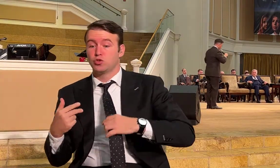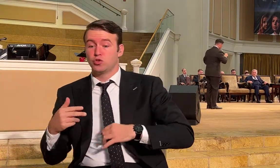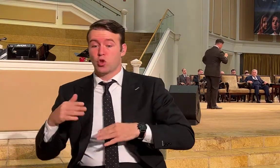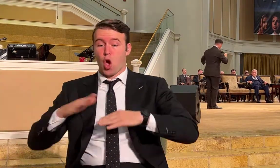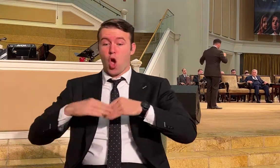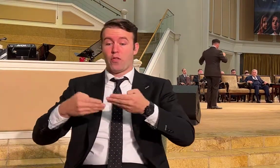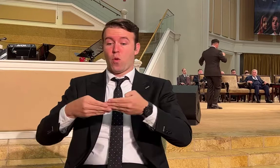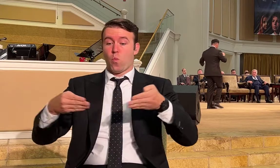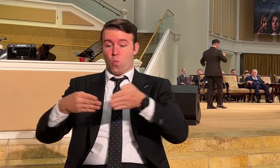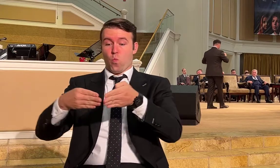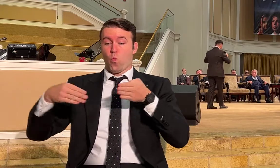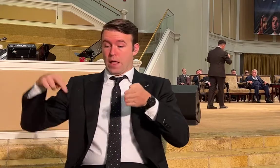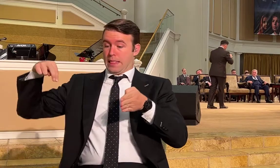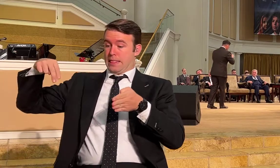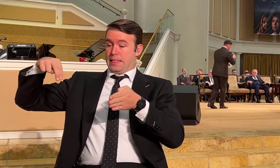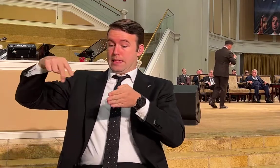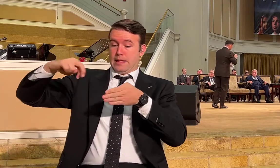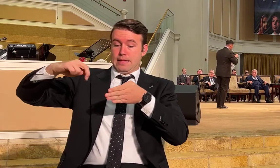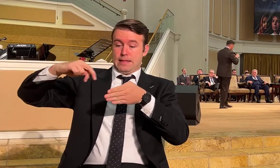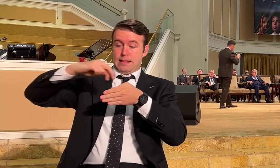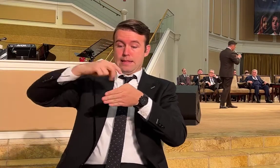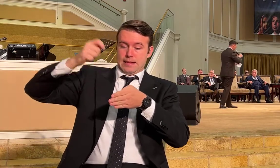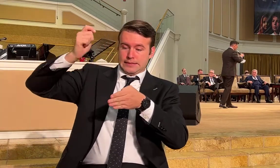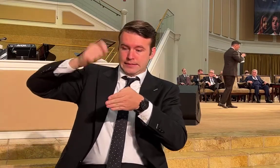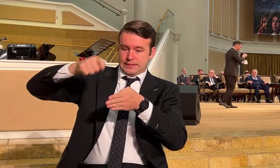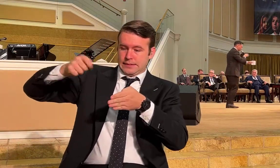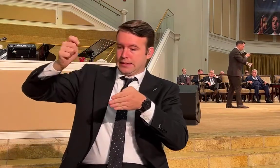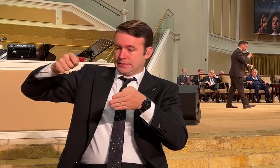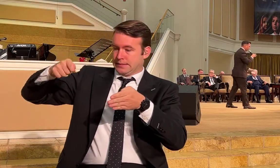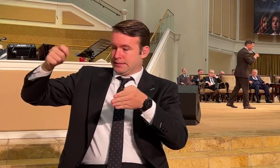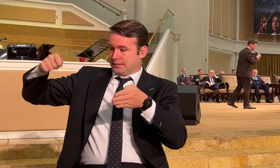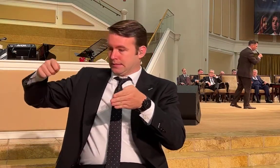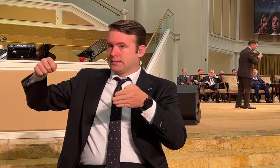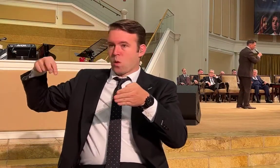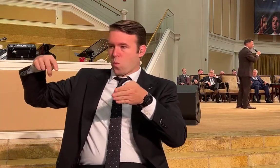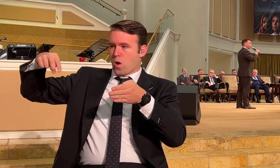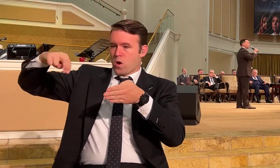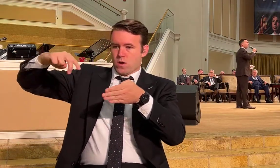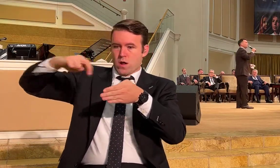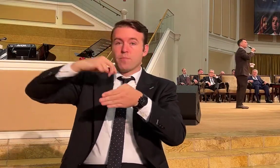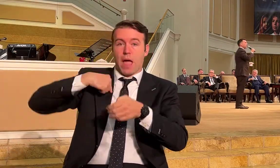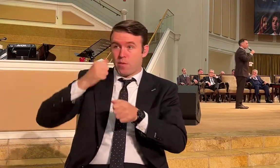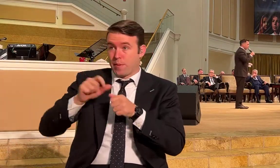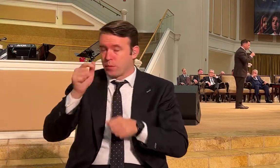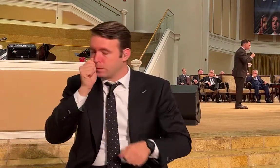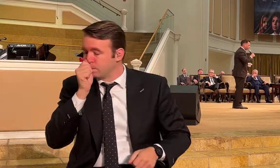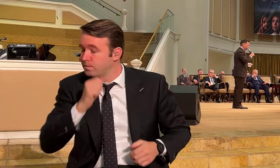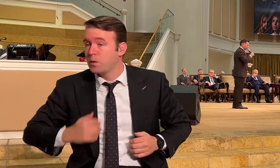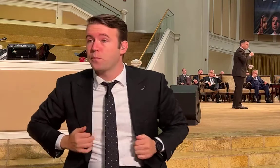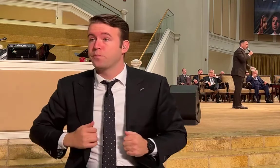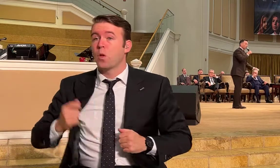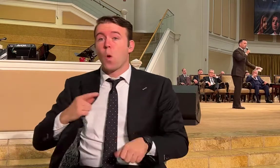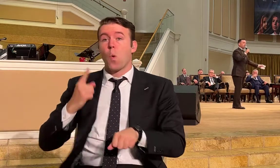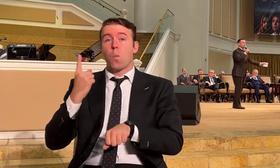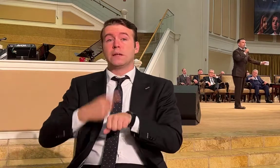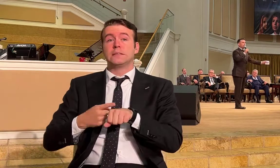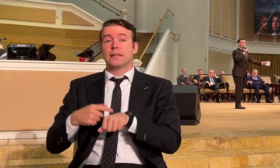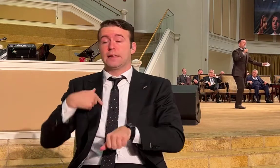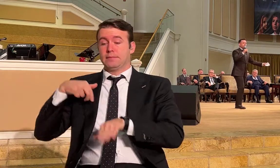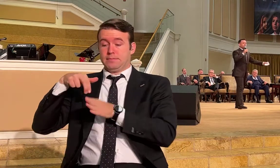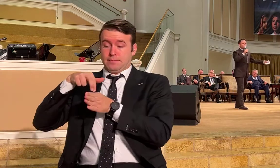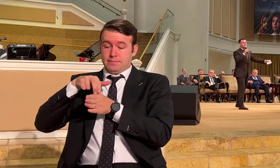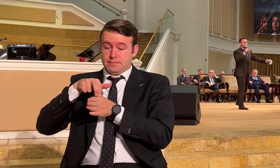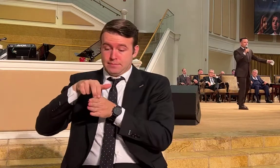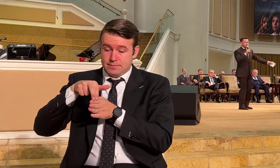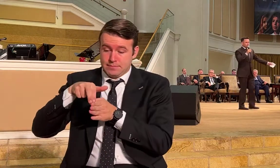of the wall, the 2x4 wall, nail in the top plate, navigate around the house. And I remember one time walking across that top